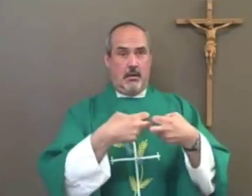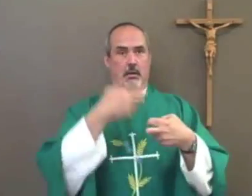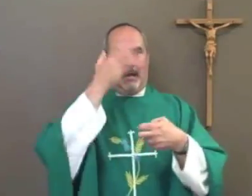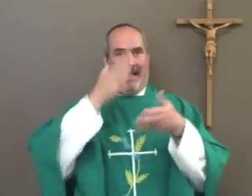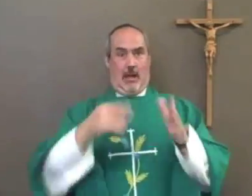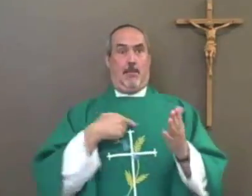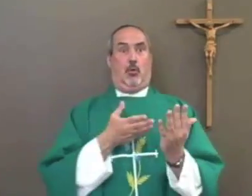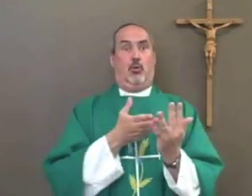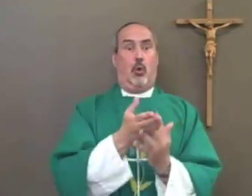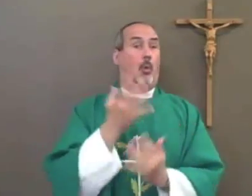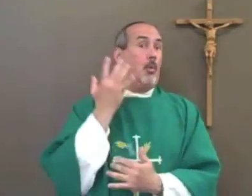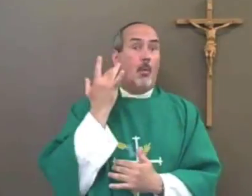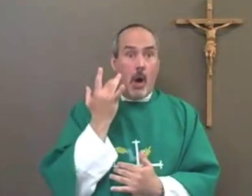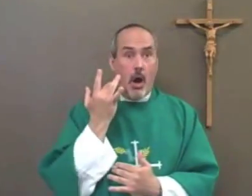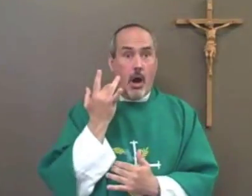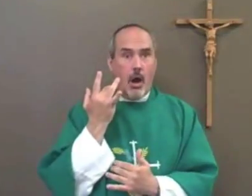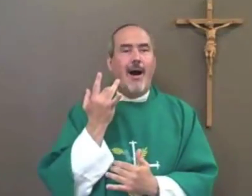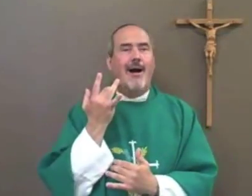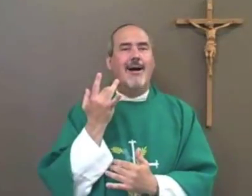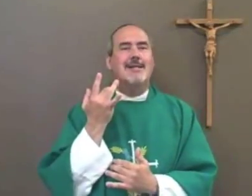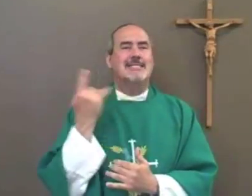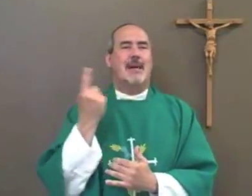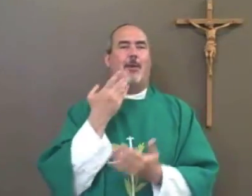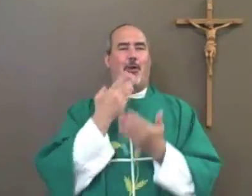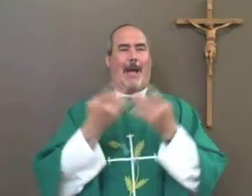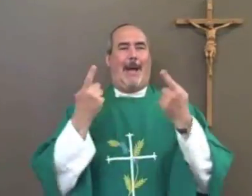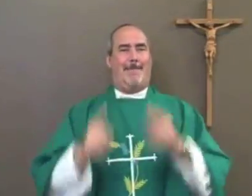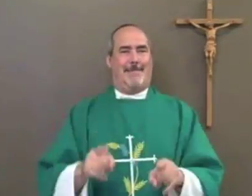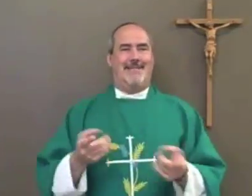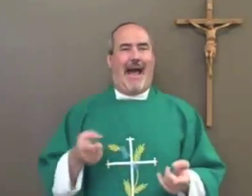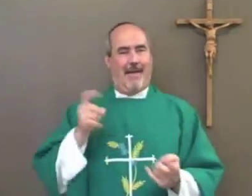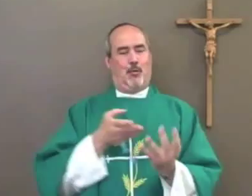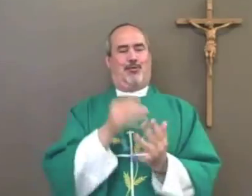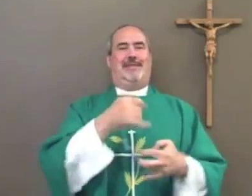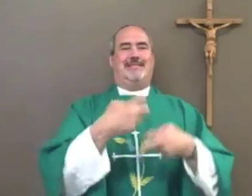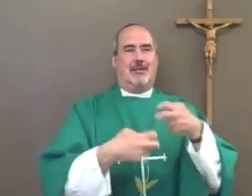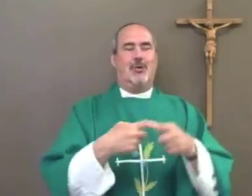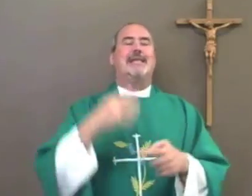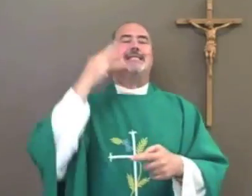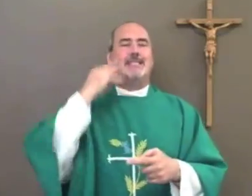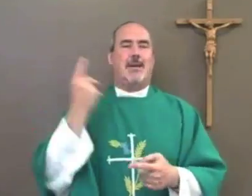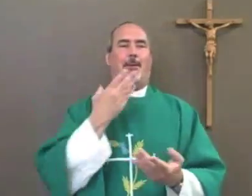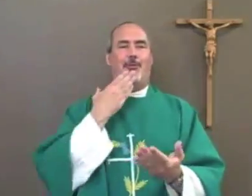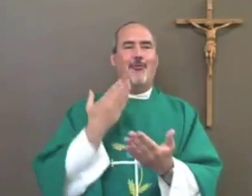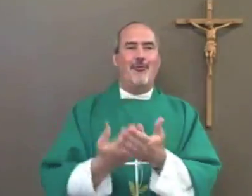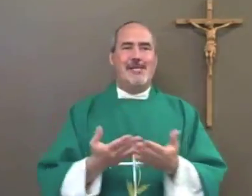And I realize that that difficult time He led me through led me to something much